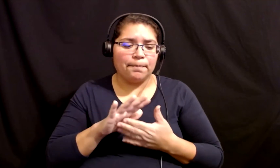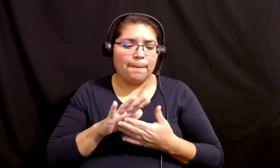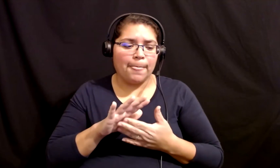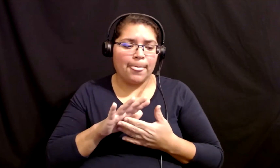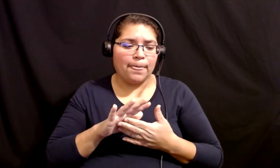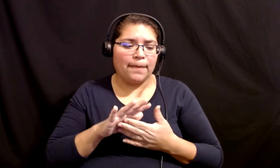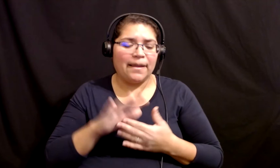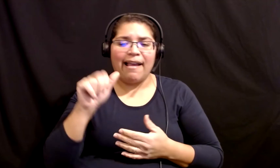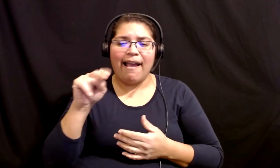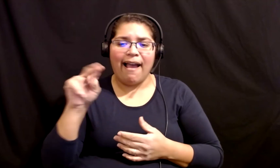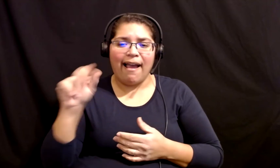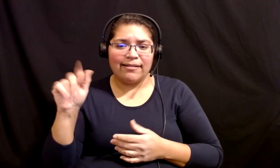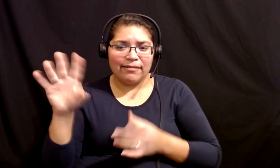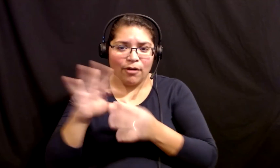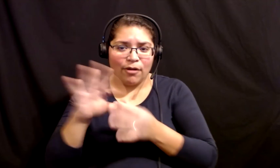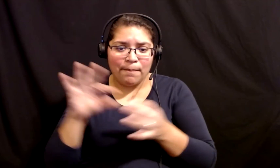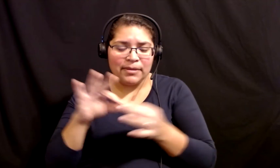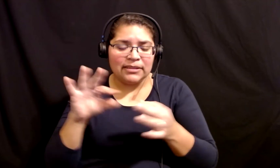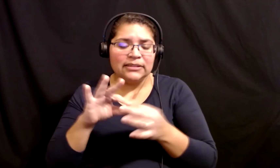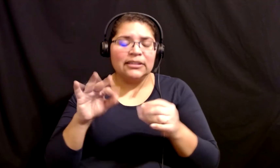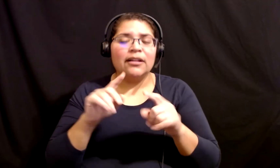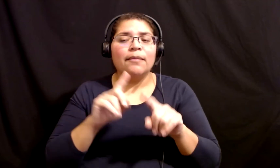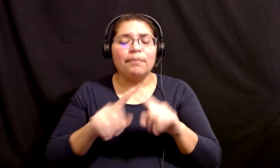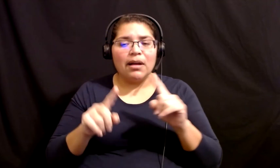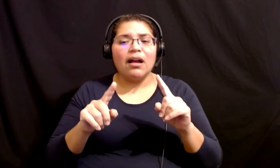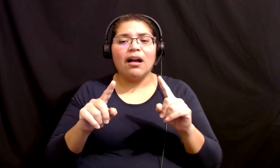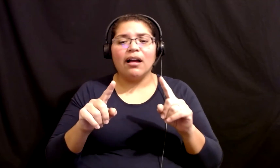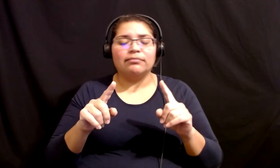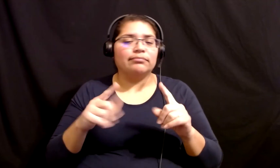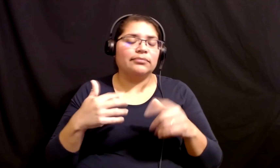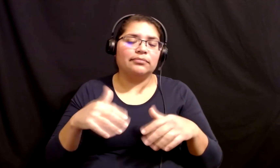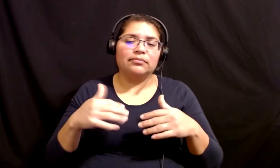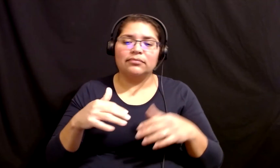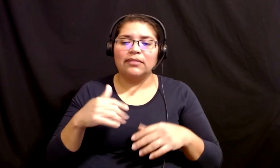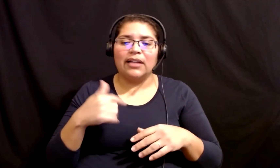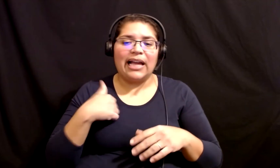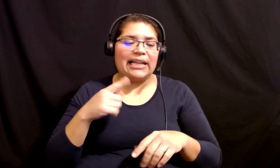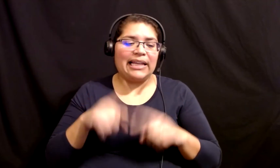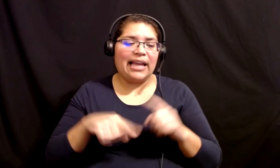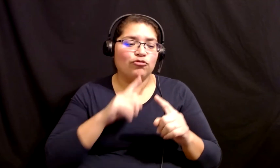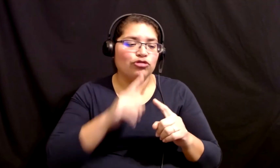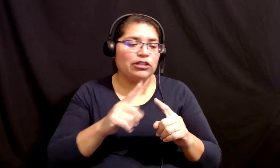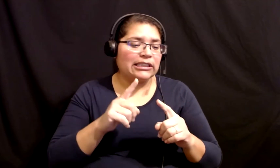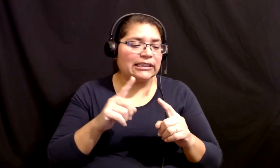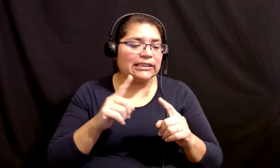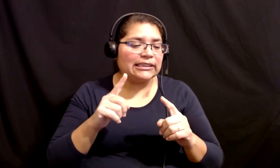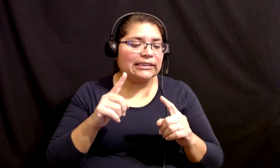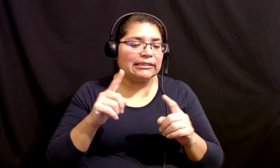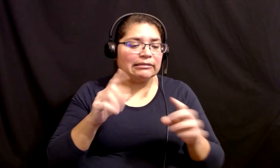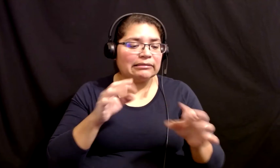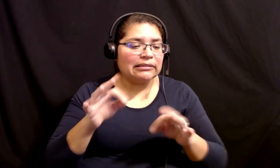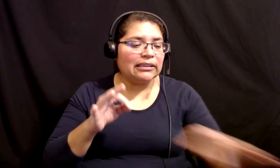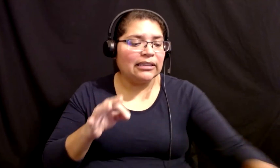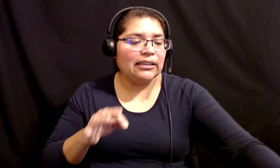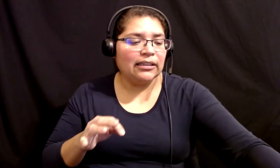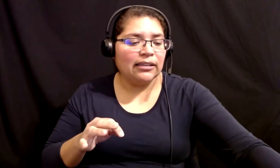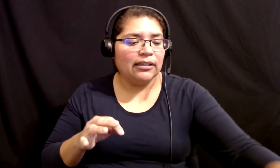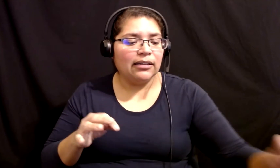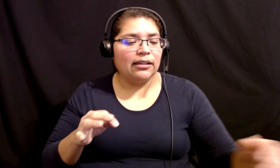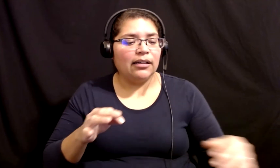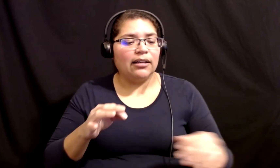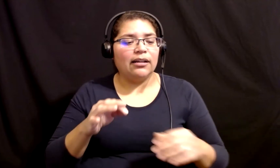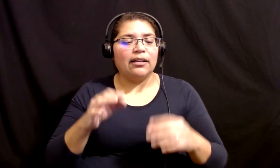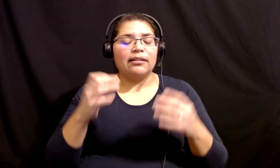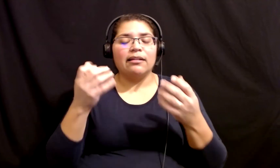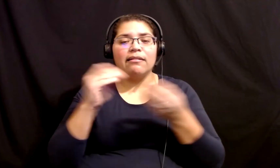Anna's comments, but I can't even quantify the number of homeless